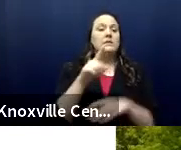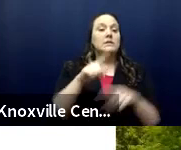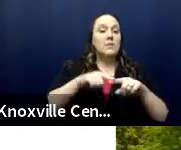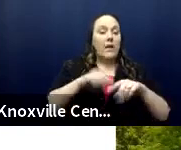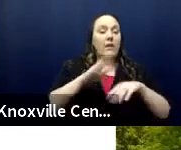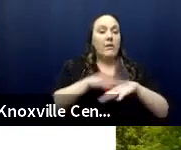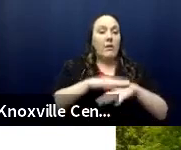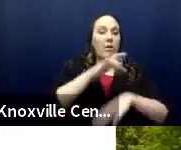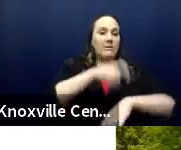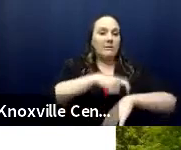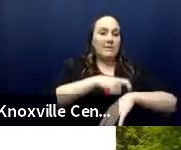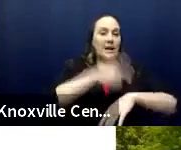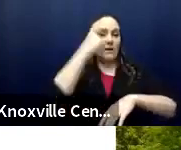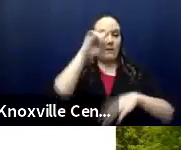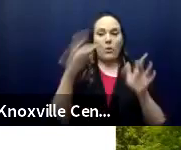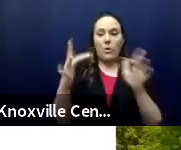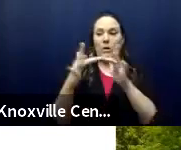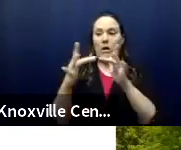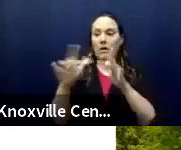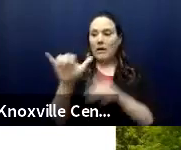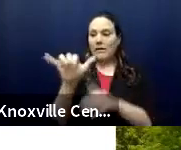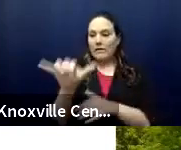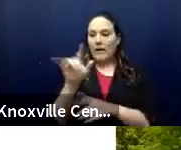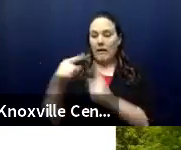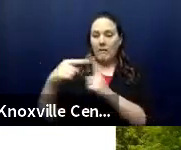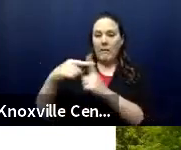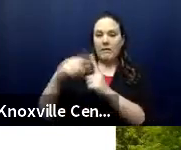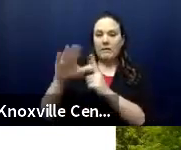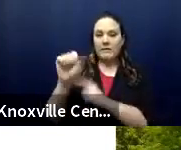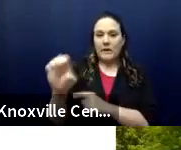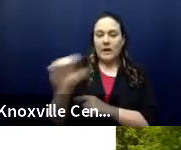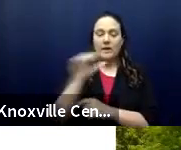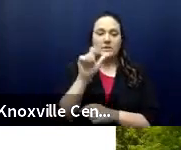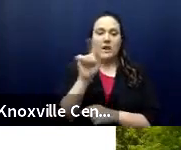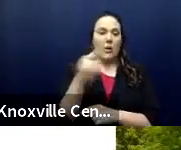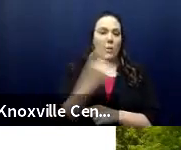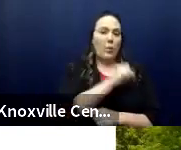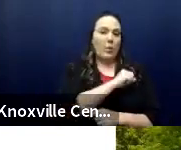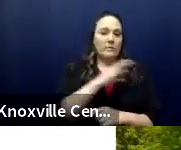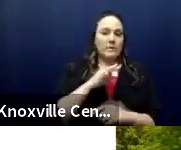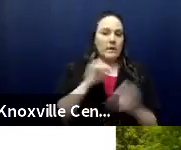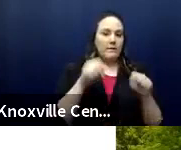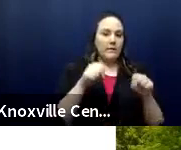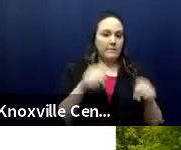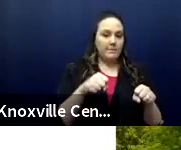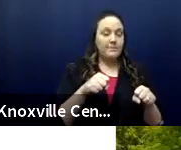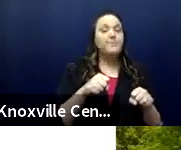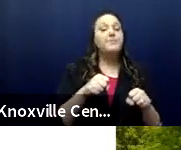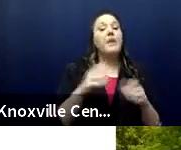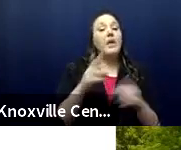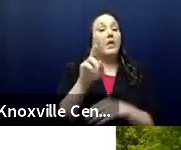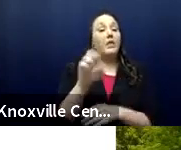reach out to cases as opposed to our staffing capacity. As we mentioned in the reopening plan, we aim to